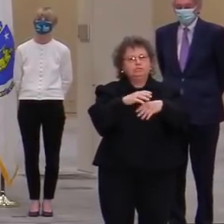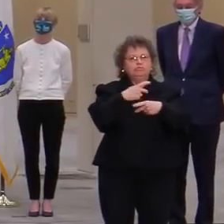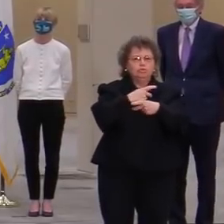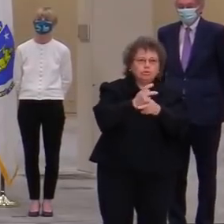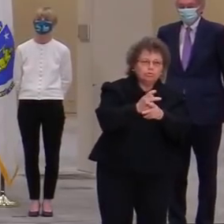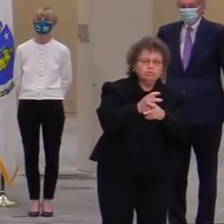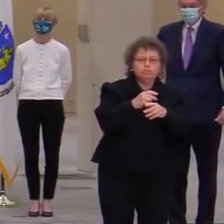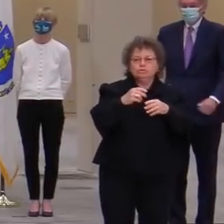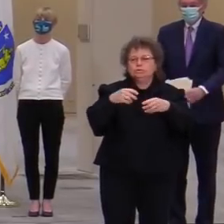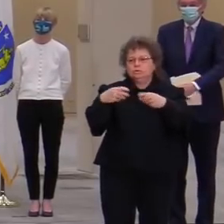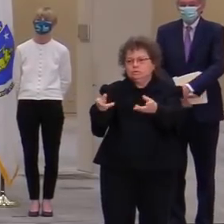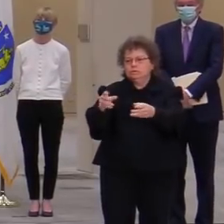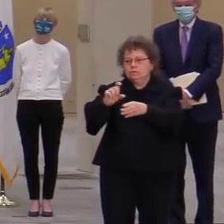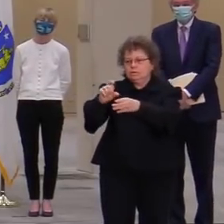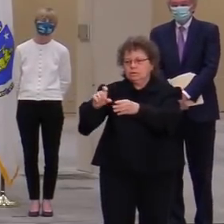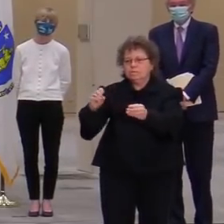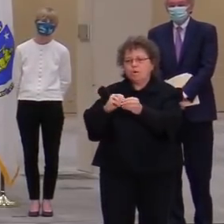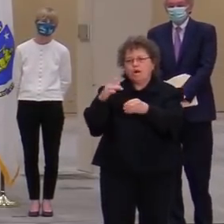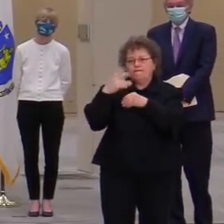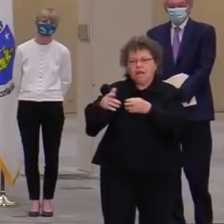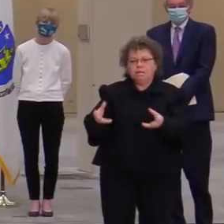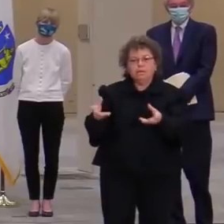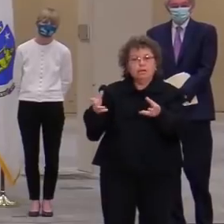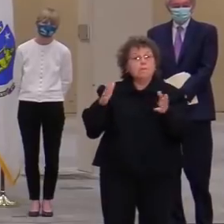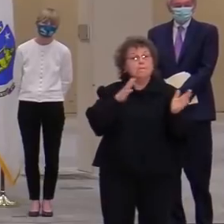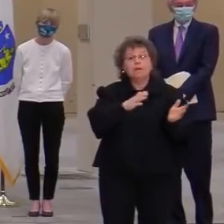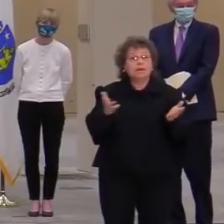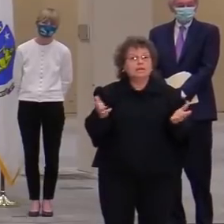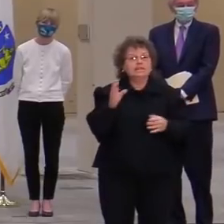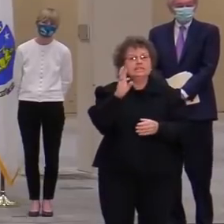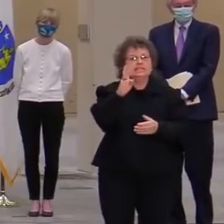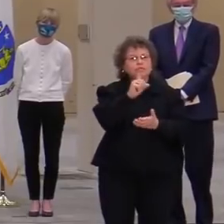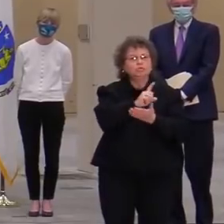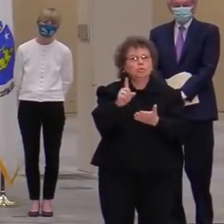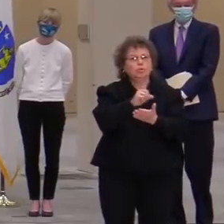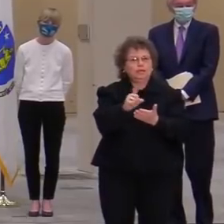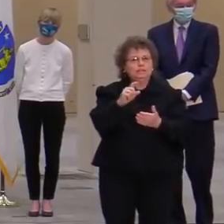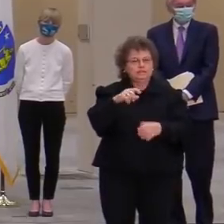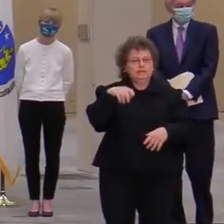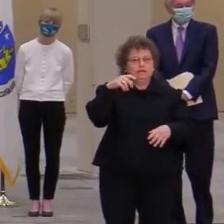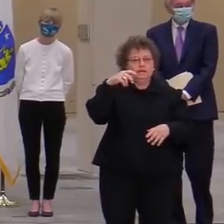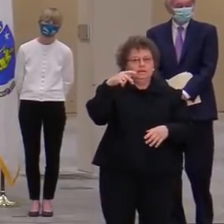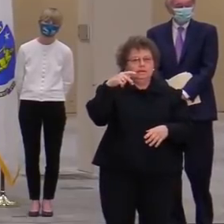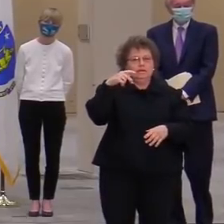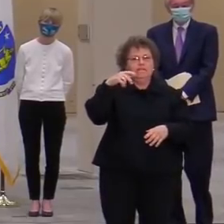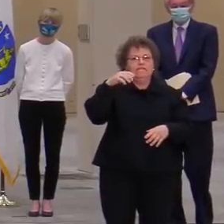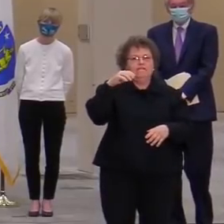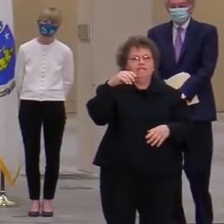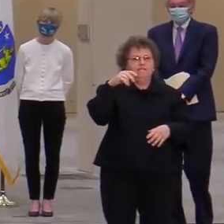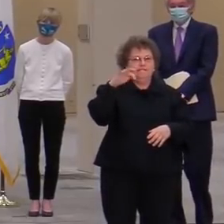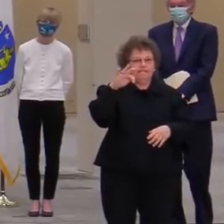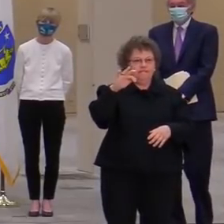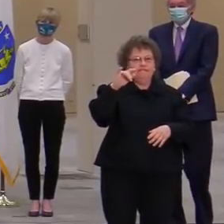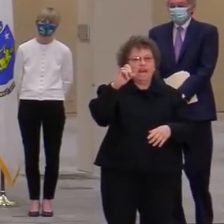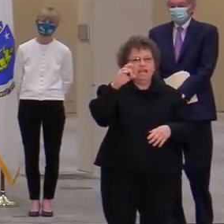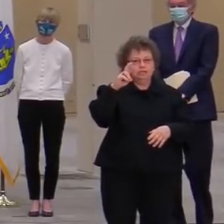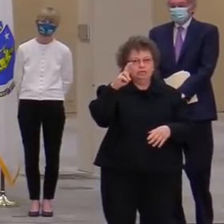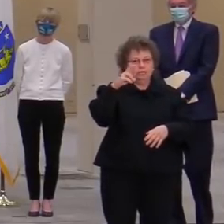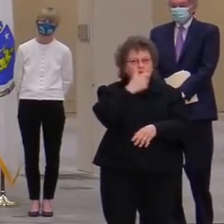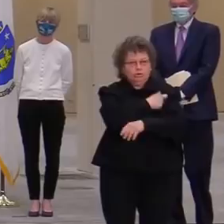availability. The current plan is for providing 6 weeks of Pfizer vaccination, followed by 2 weeks of Johnson &